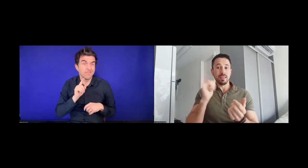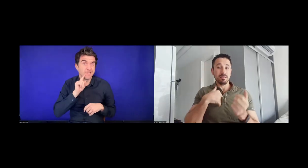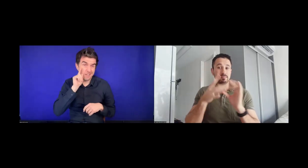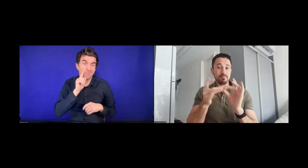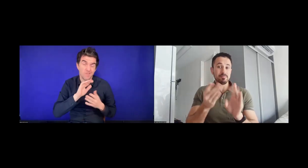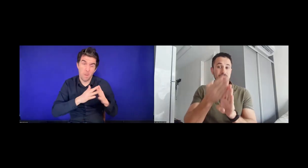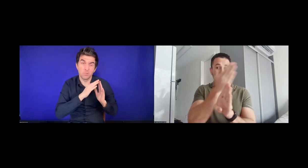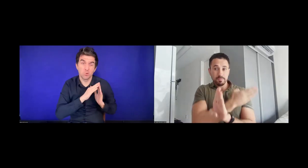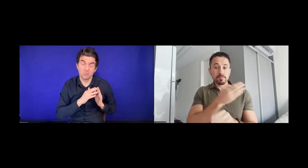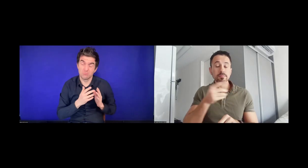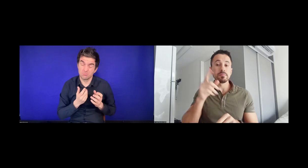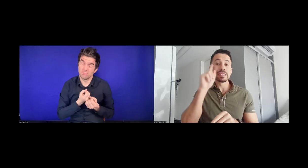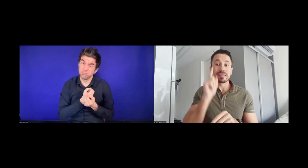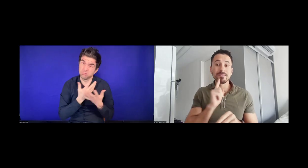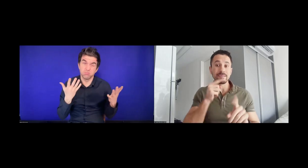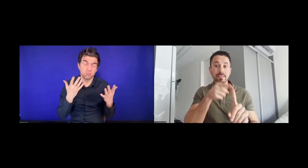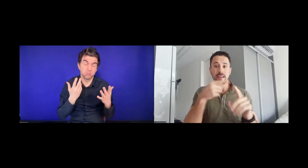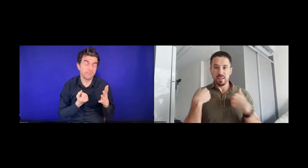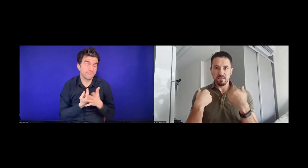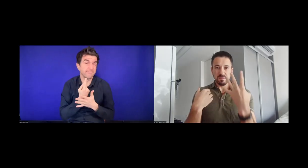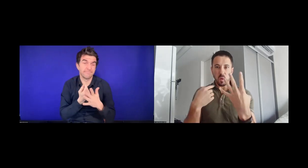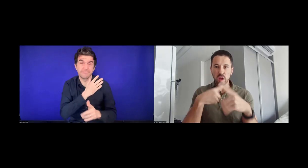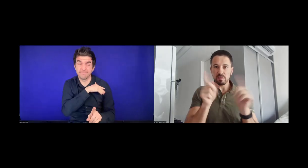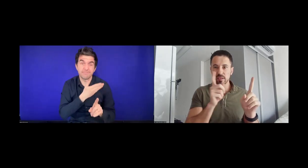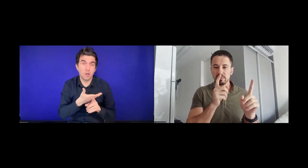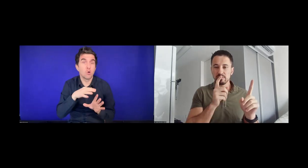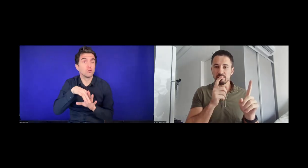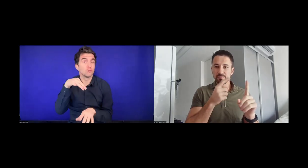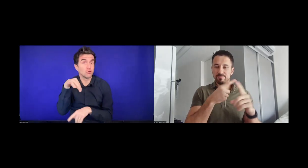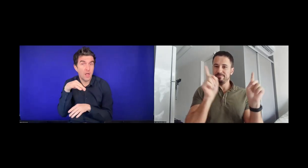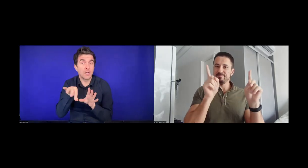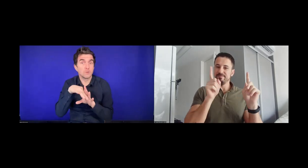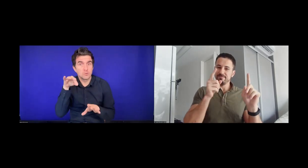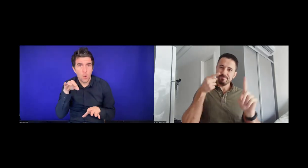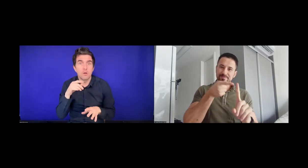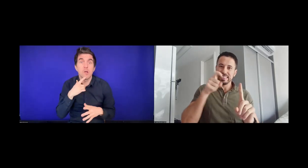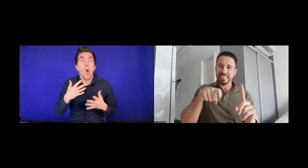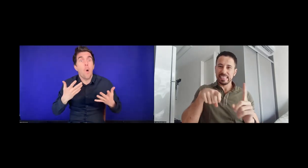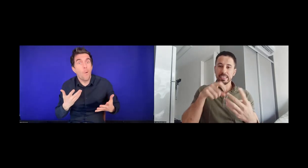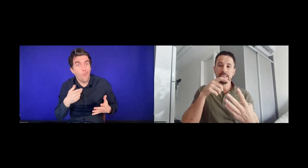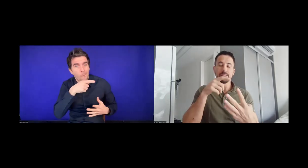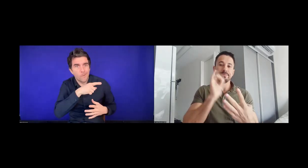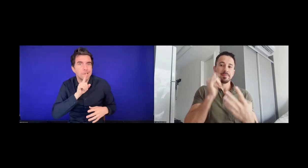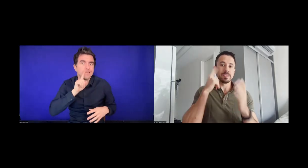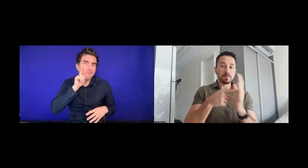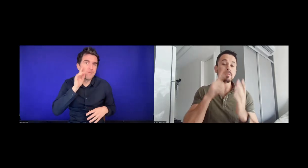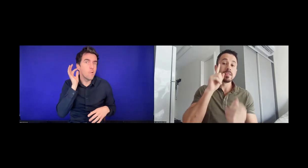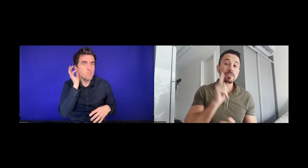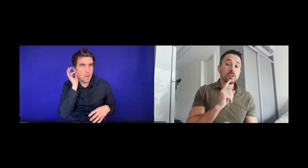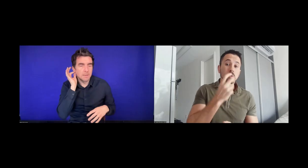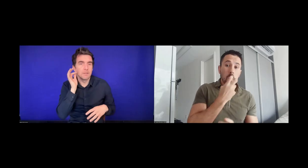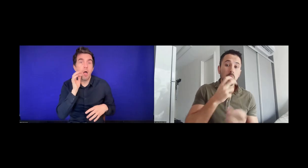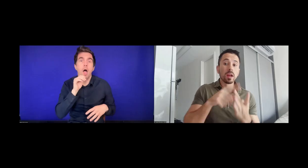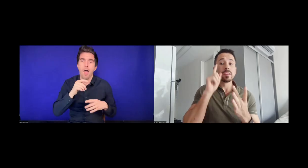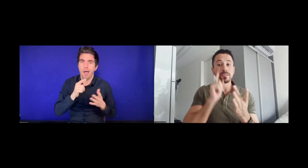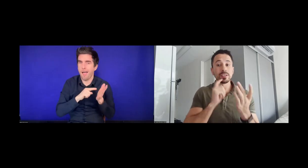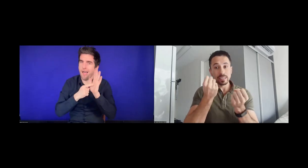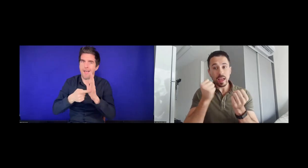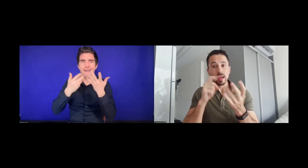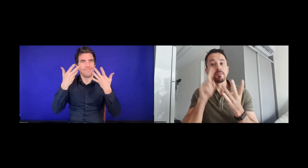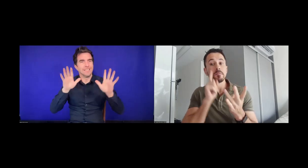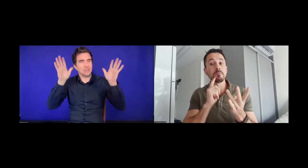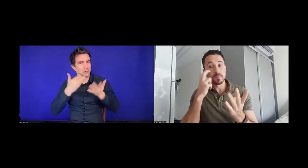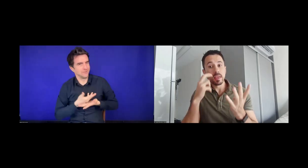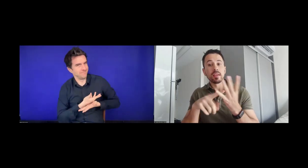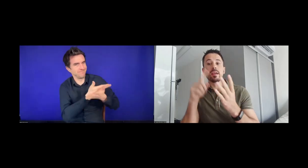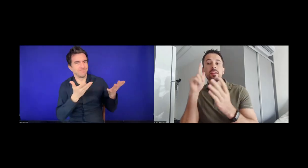all identities of what it means to be a deaf woman, when essentially that's not true. Like I talked about previously, deaf people have 4 different needs. For example, you